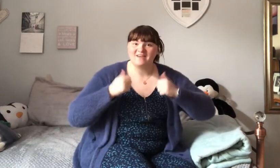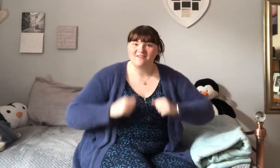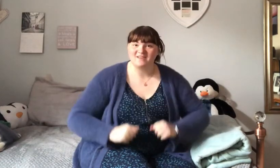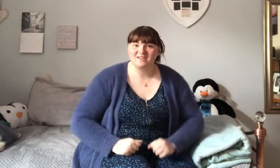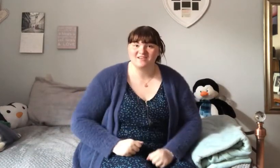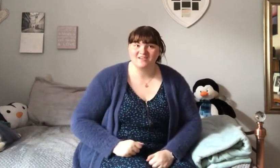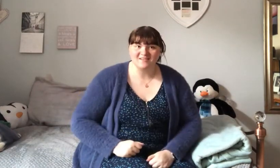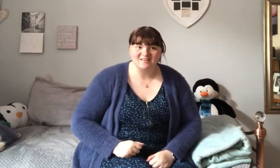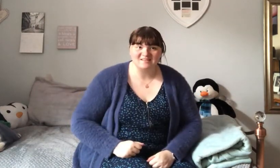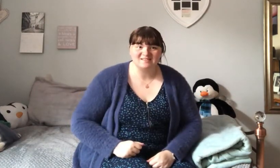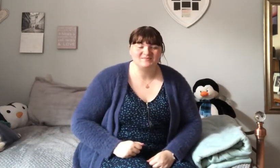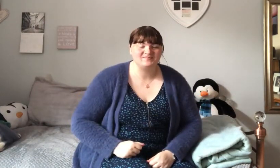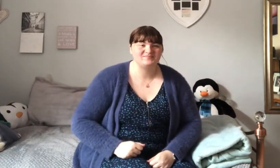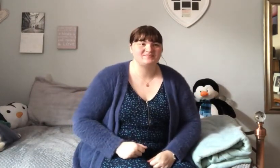Very good.